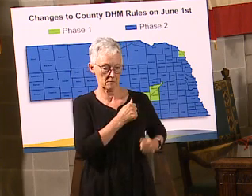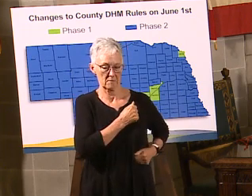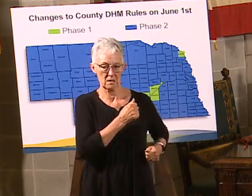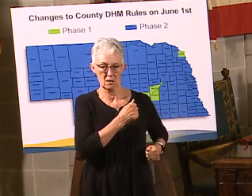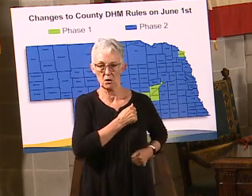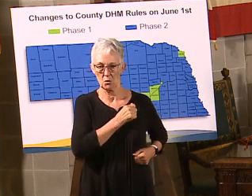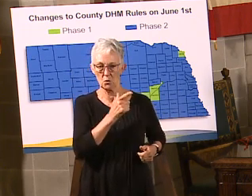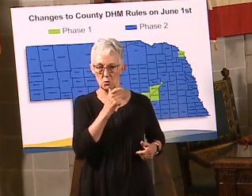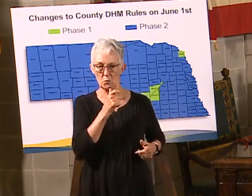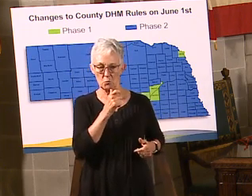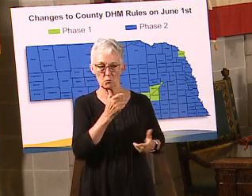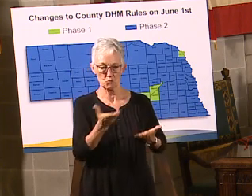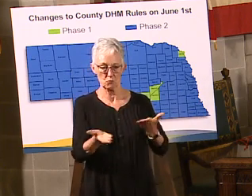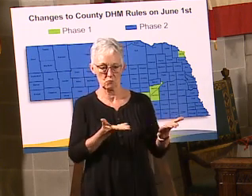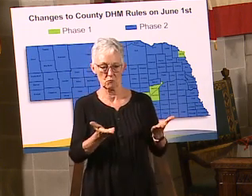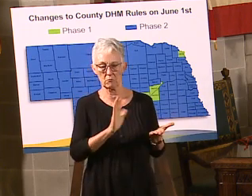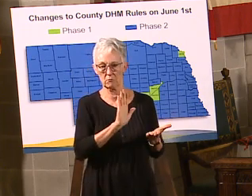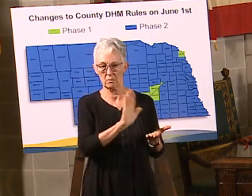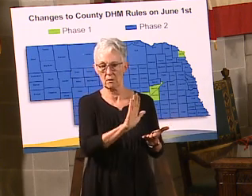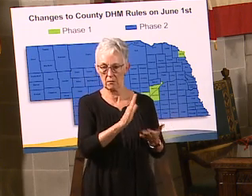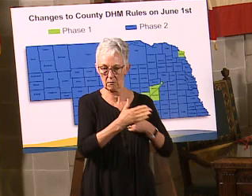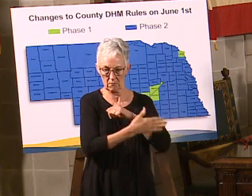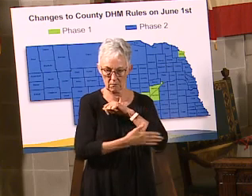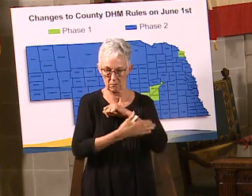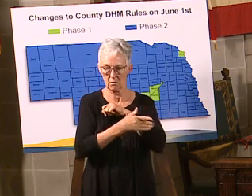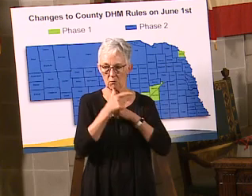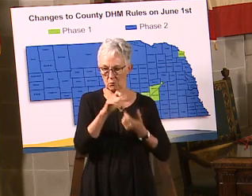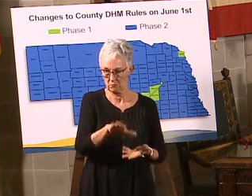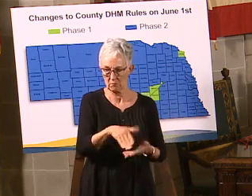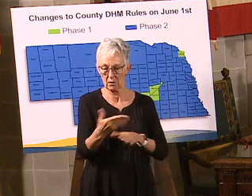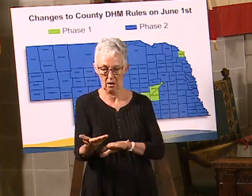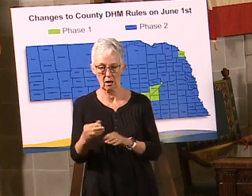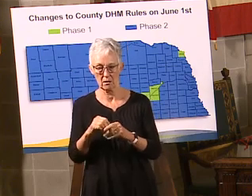put on that uniform. So thank you to all the volunteers who helped with that.